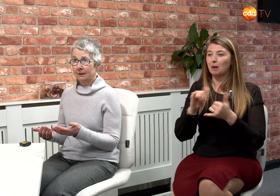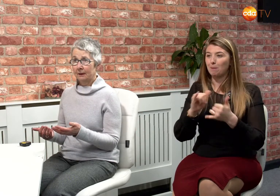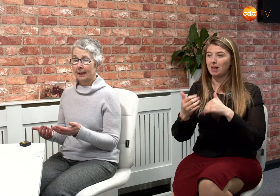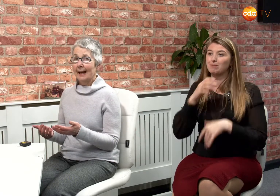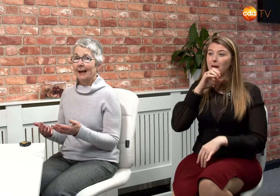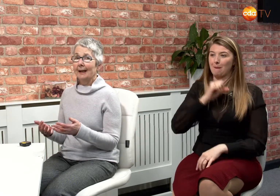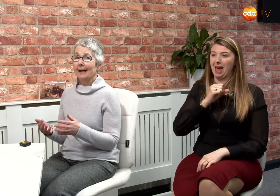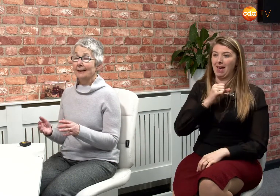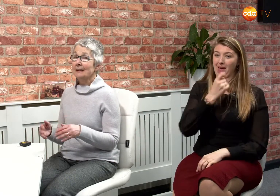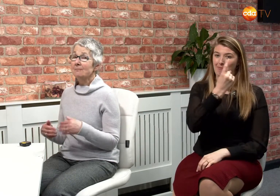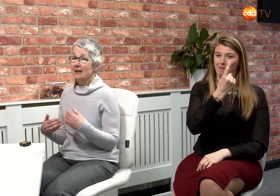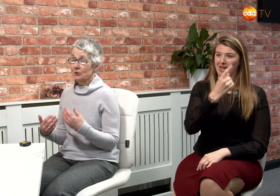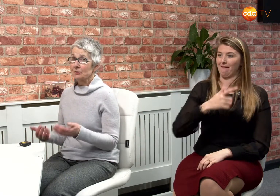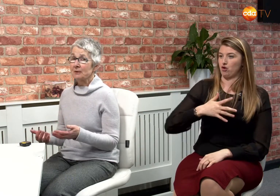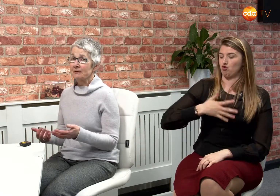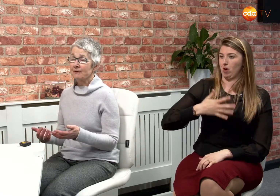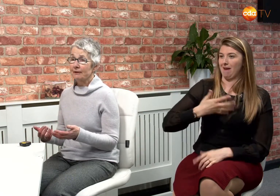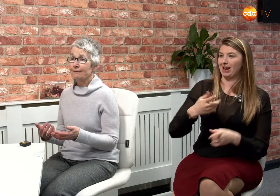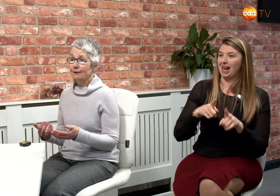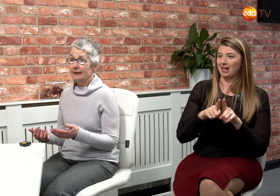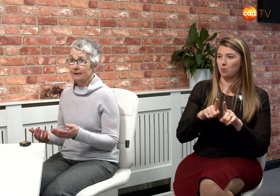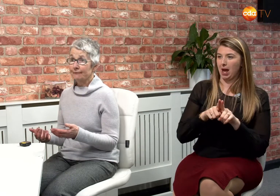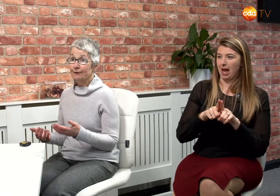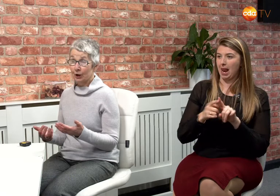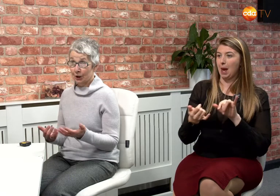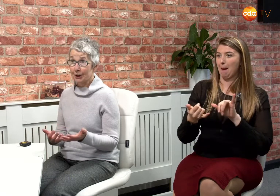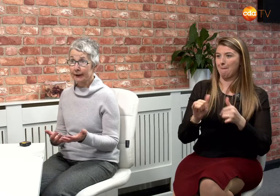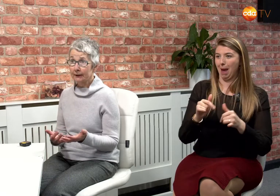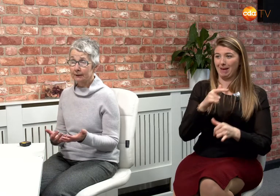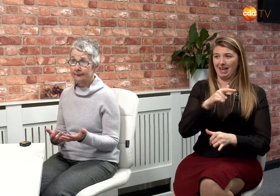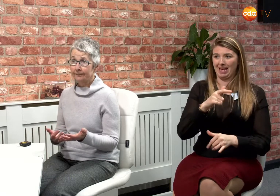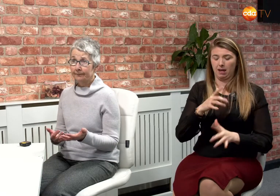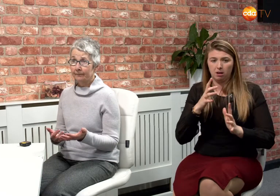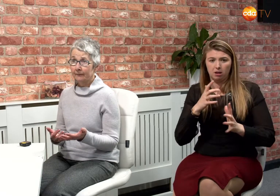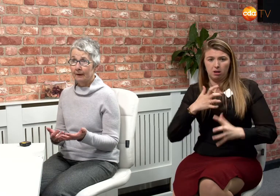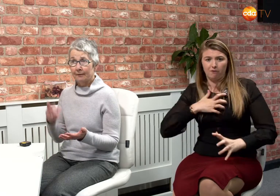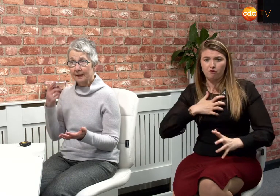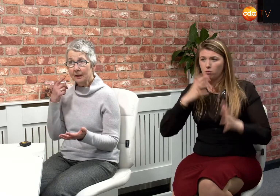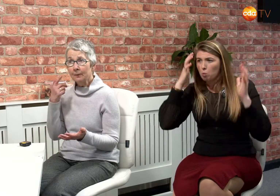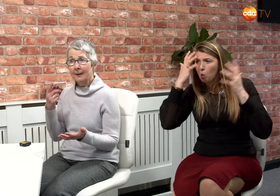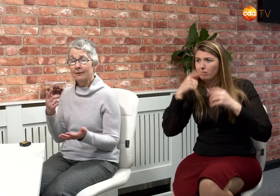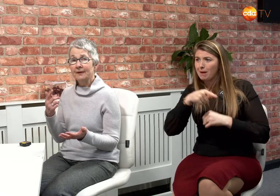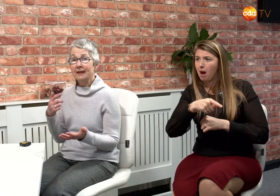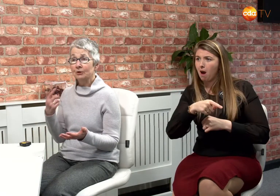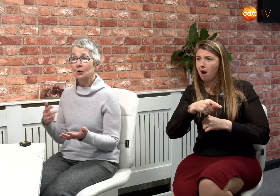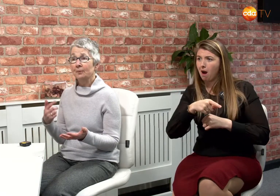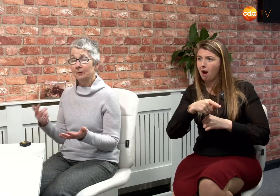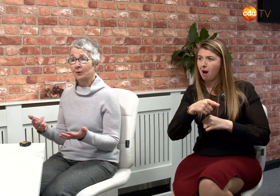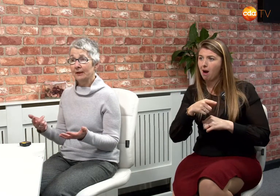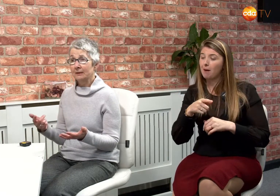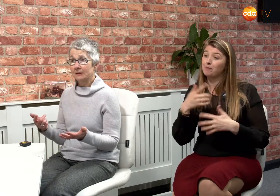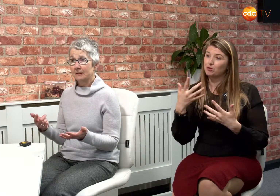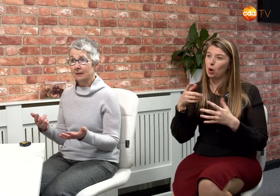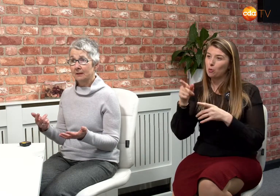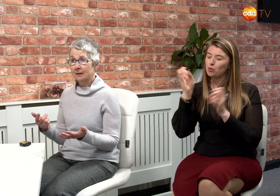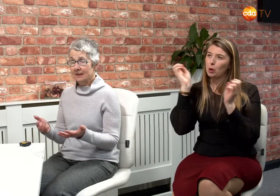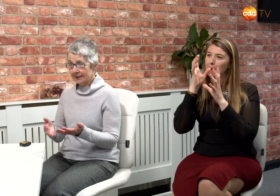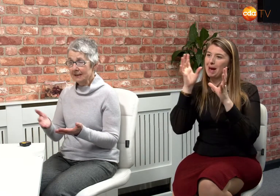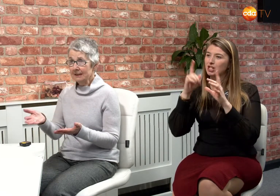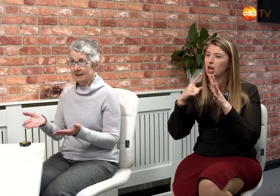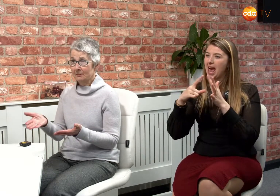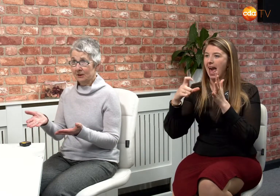grieving. And he might also be very frightened for her. Think about the ectopic